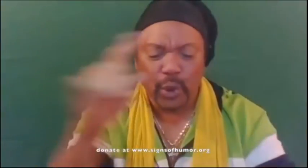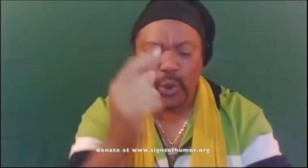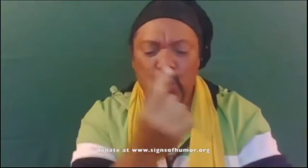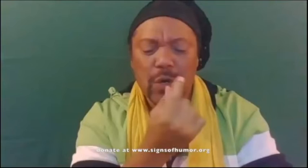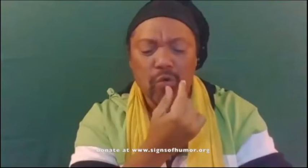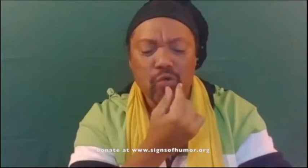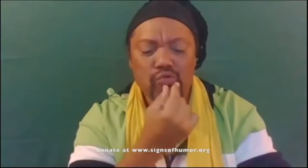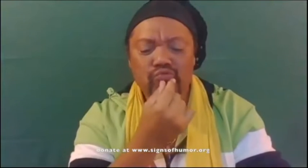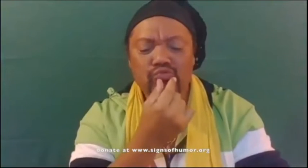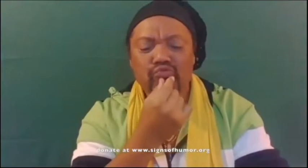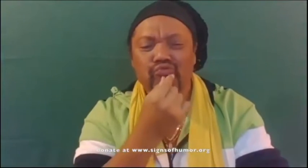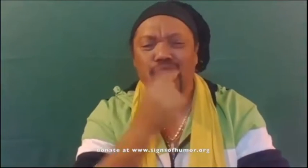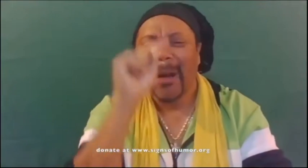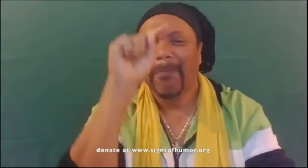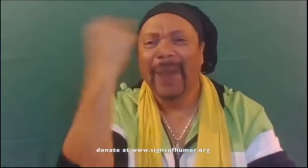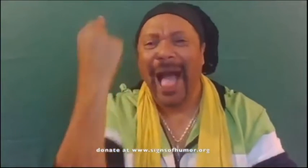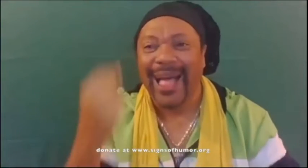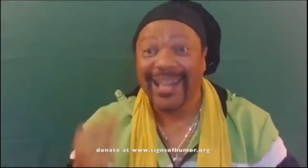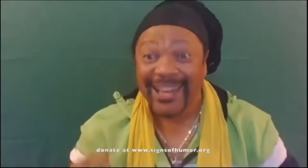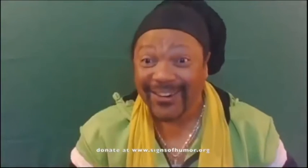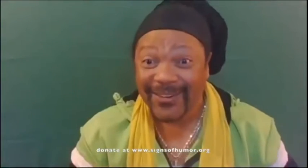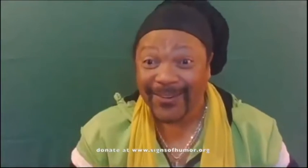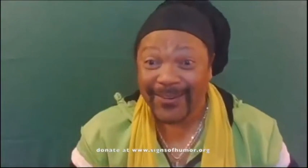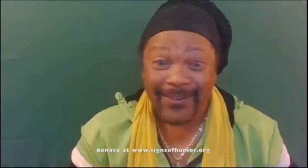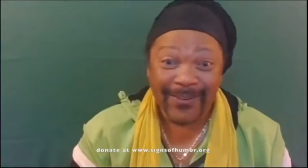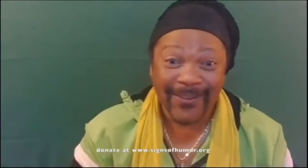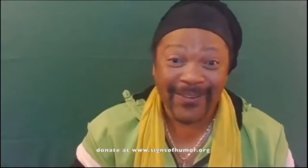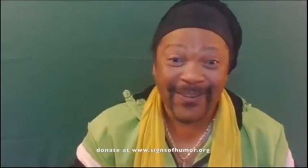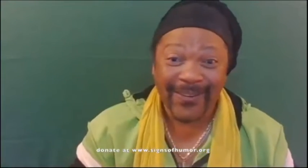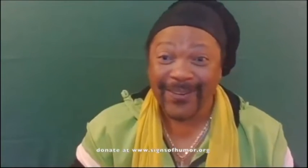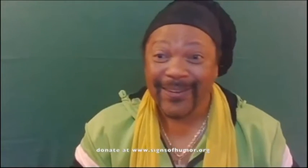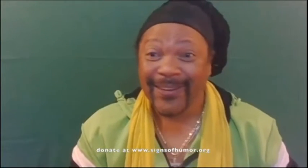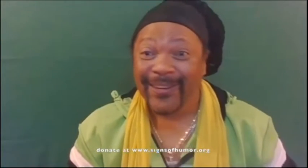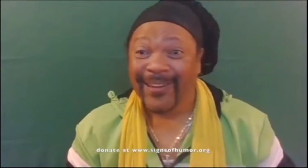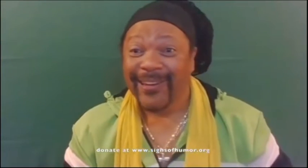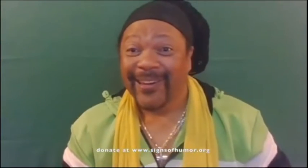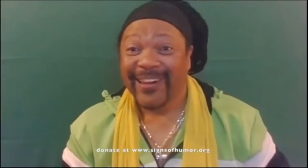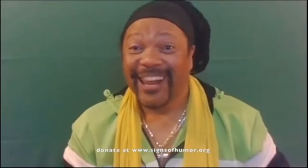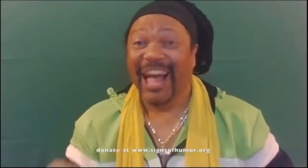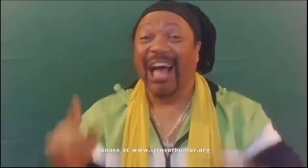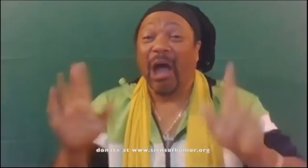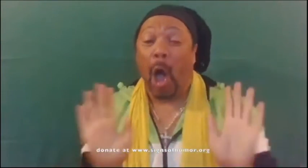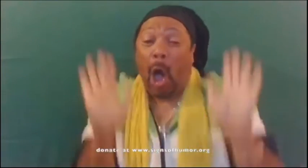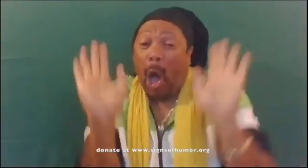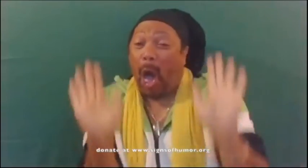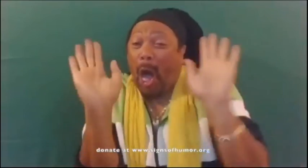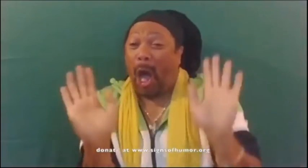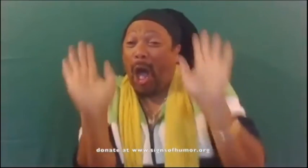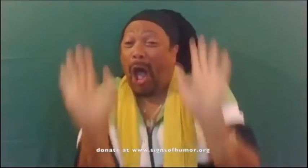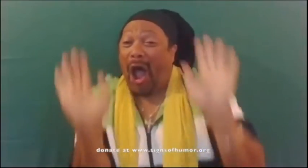else? Who else? Who else is in the building? Any of my black people? My people. Any Wakandans? Persis, I see